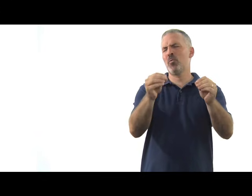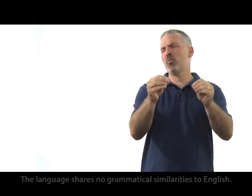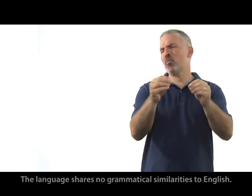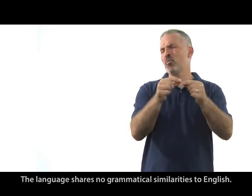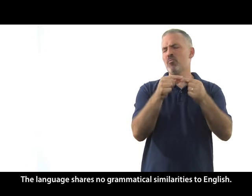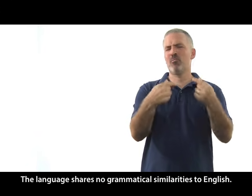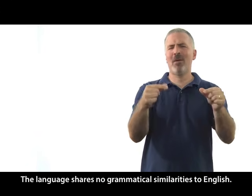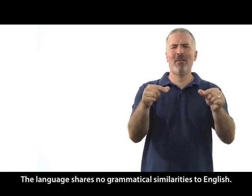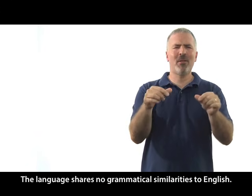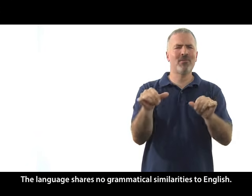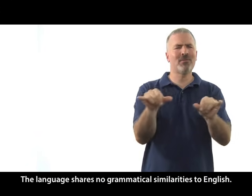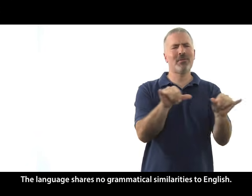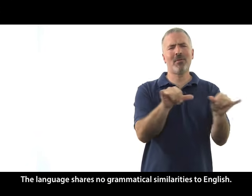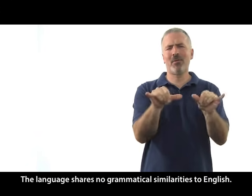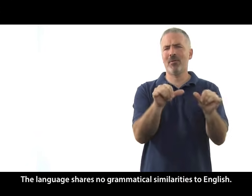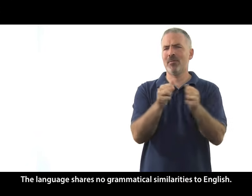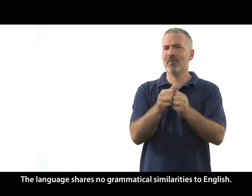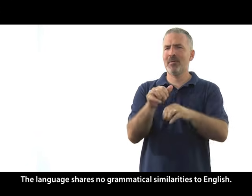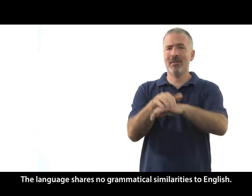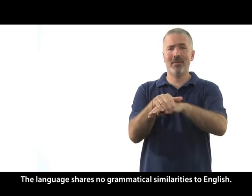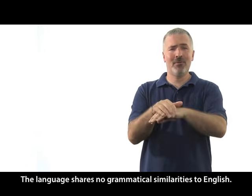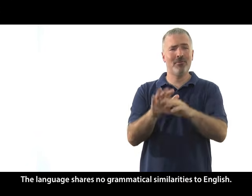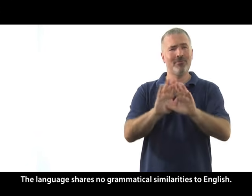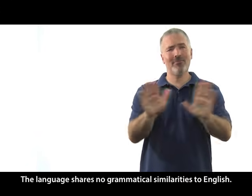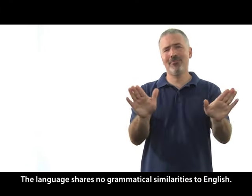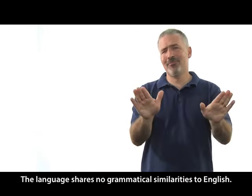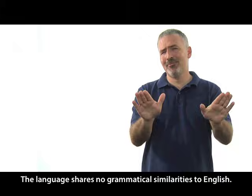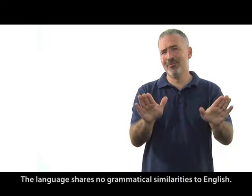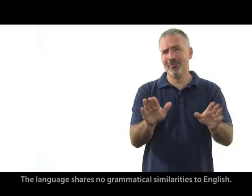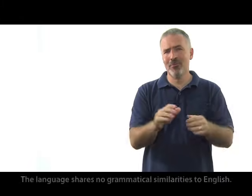The language shares no grammatical similarities to English.